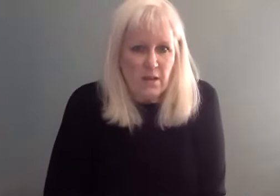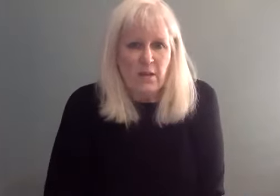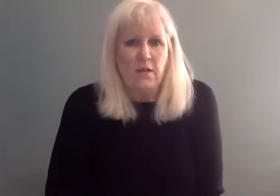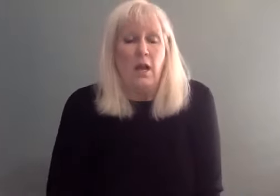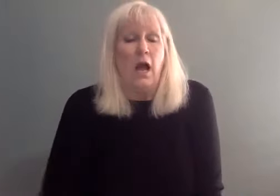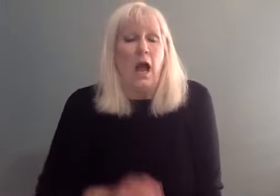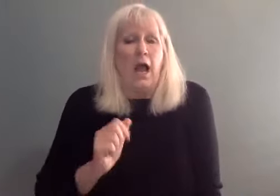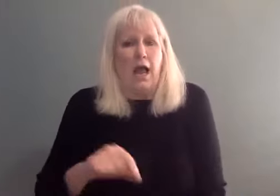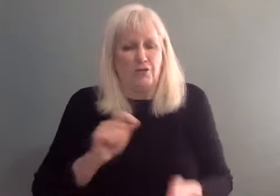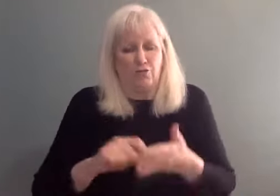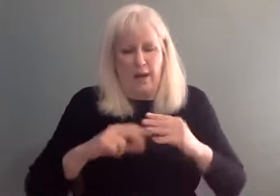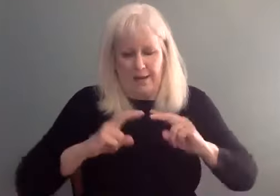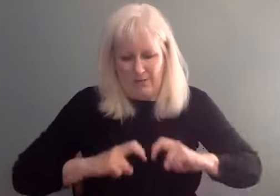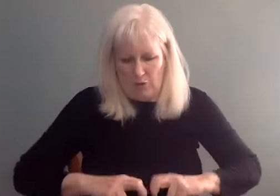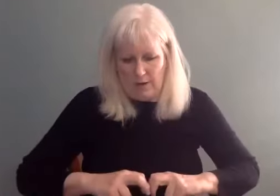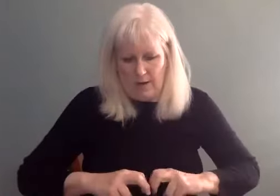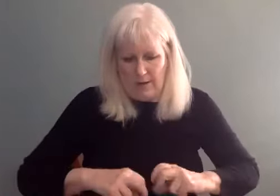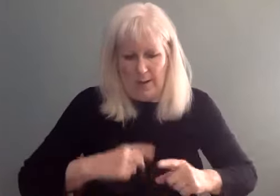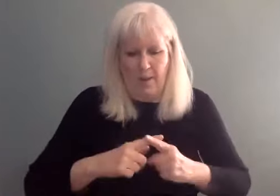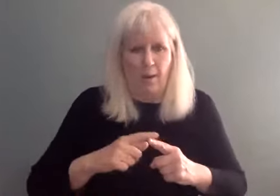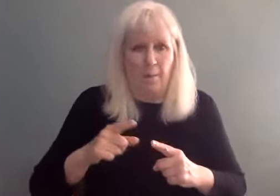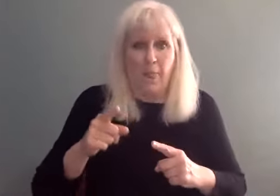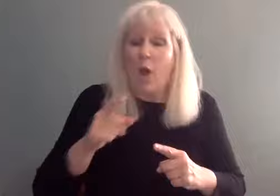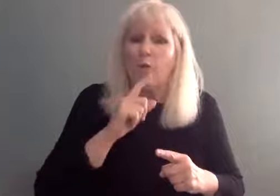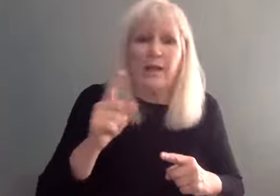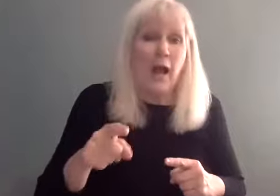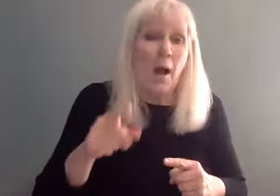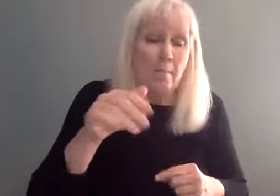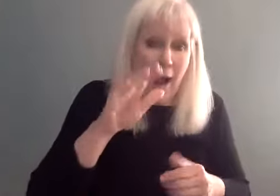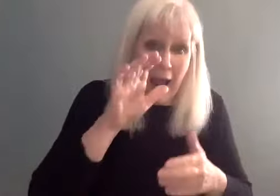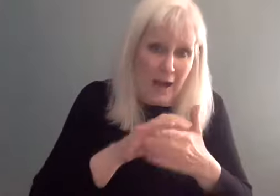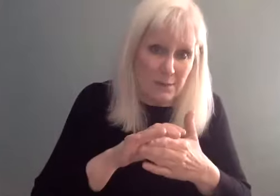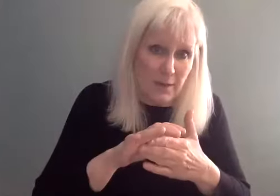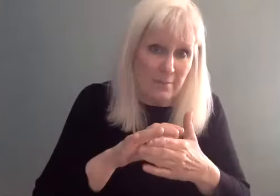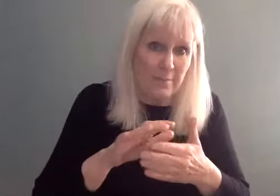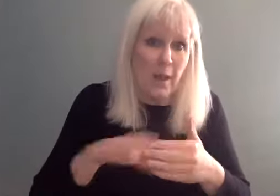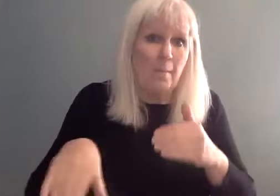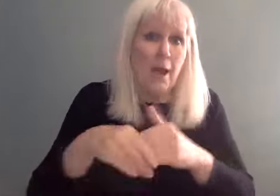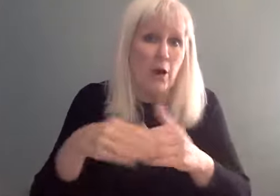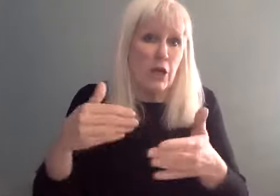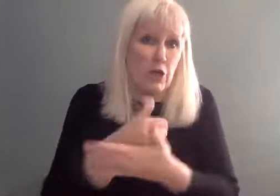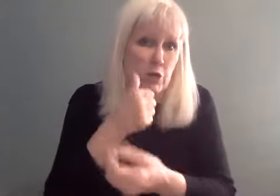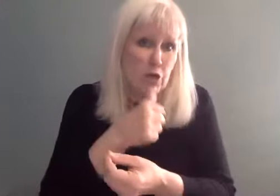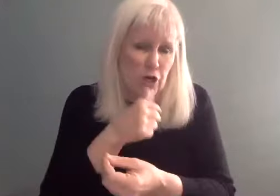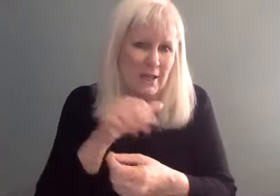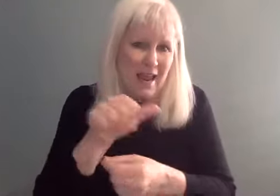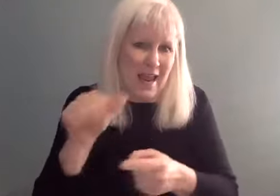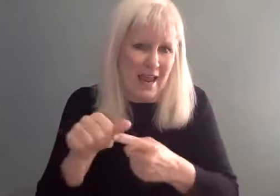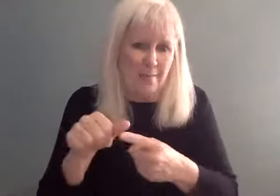inventory in her, and she was on the top. She was before he was, my husband. They said, you can't pray for her to drink. And I remember whispering to some